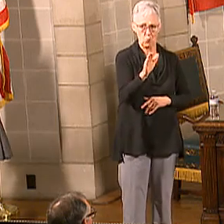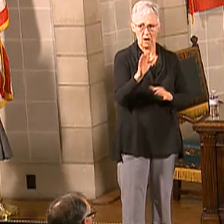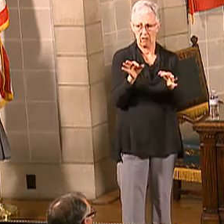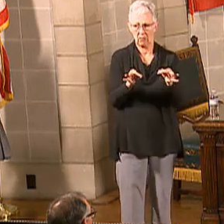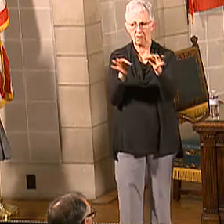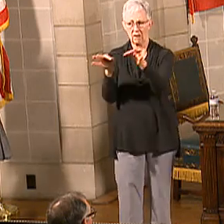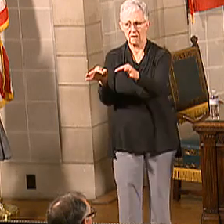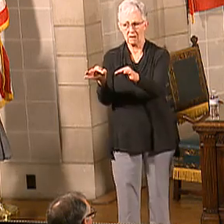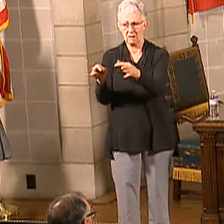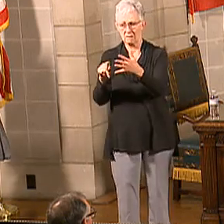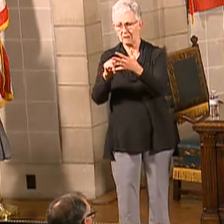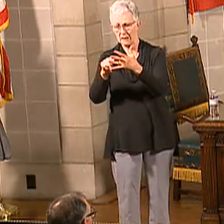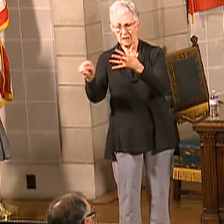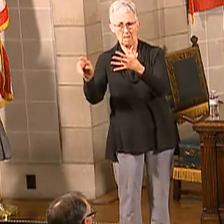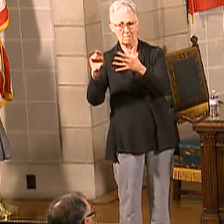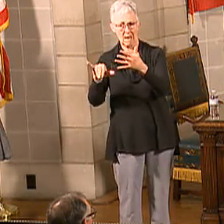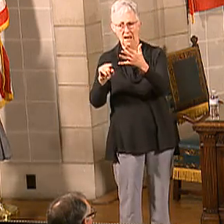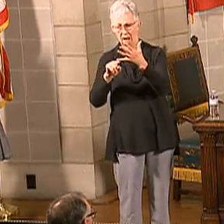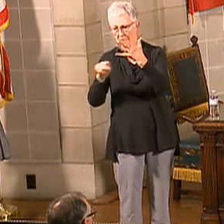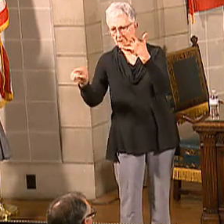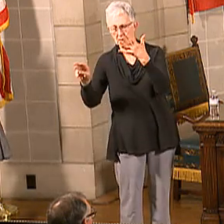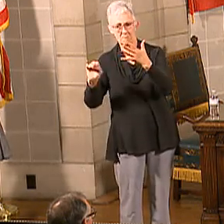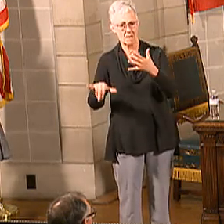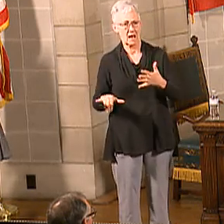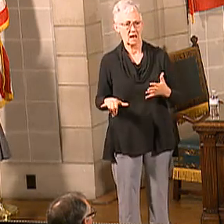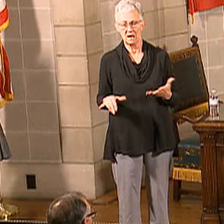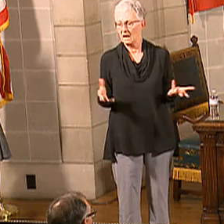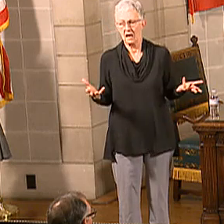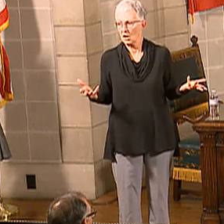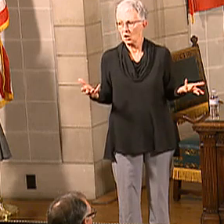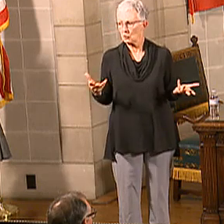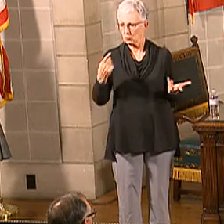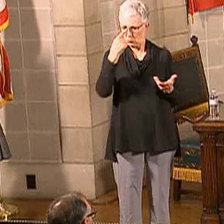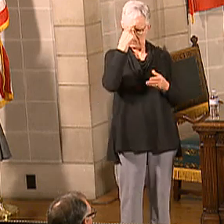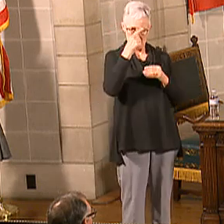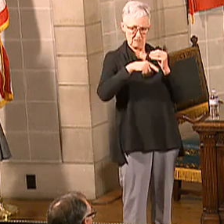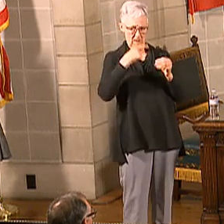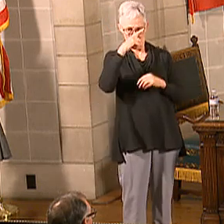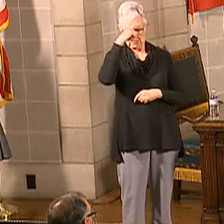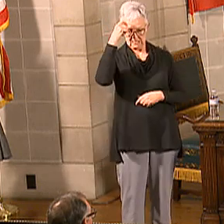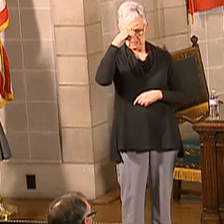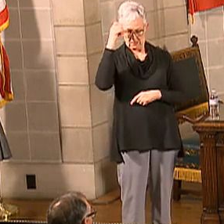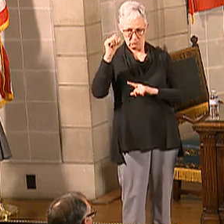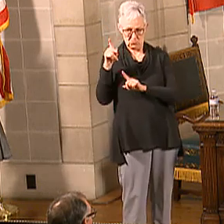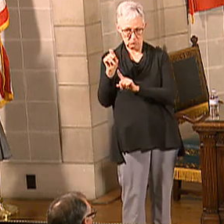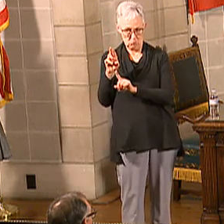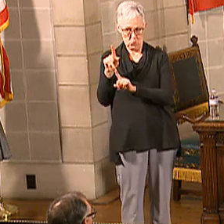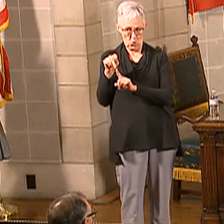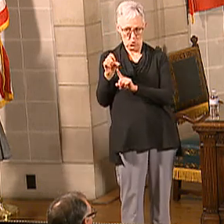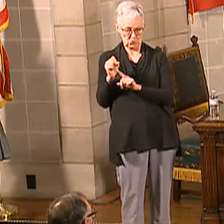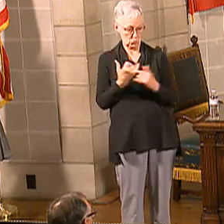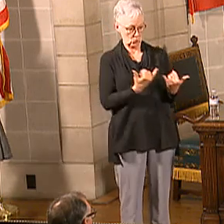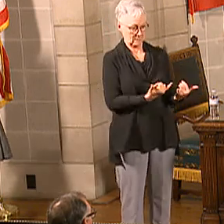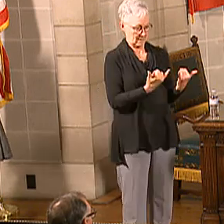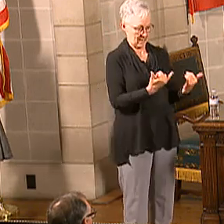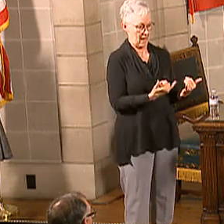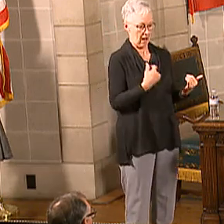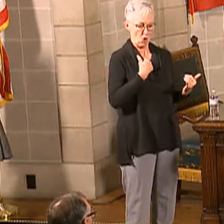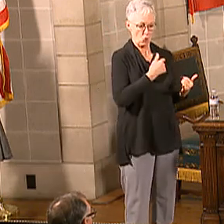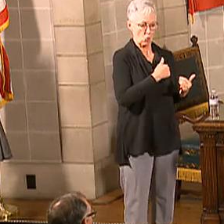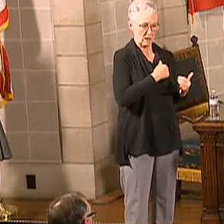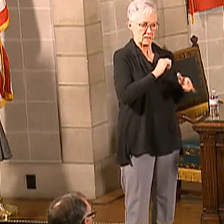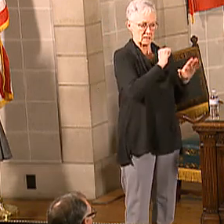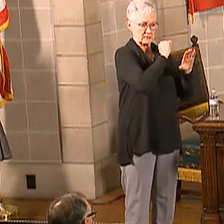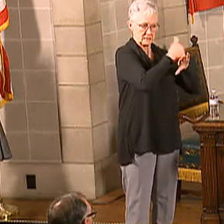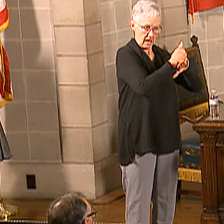but we're not going to go to no restrictions. So keep that in mind as you're thinking about your summer sports, that these restrictions will be relaxed over time. They're not going to be